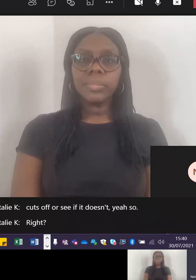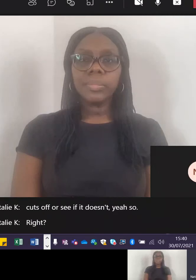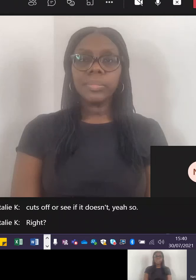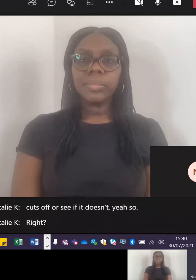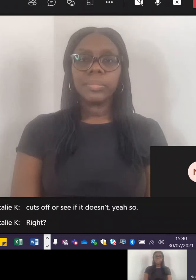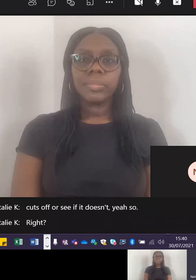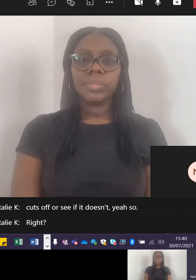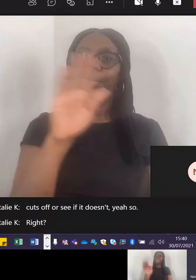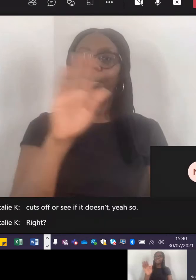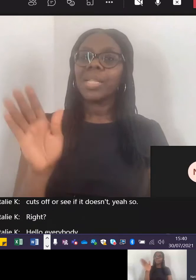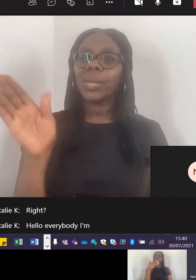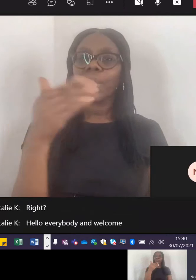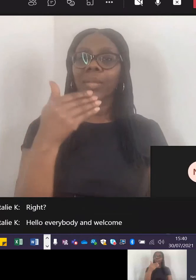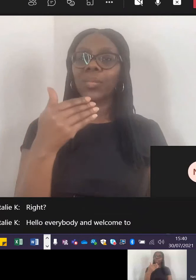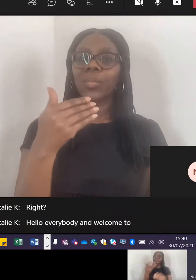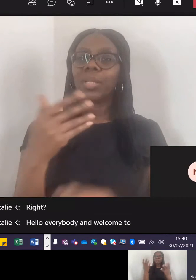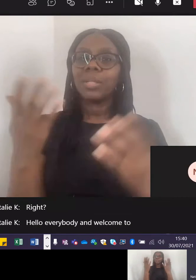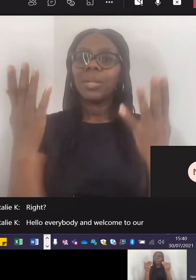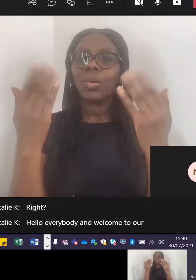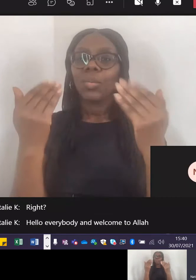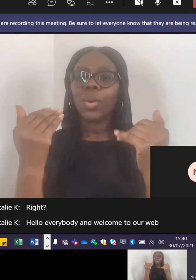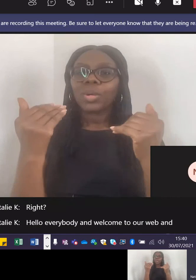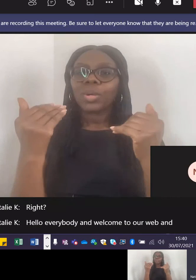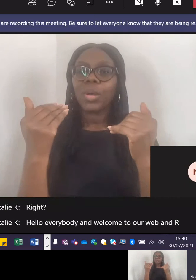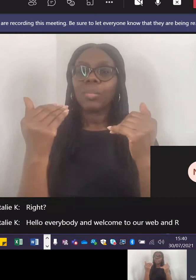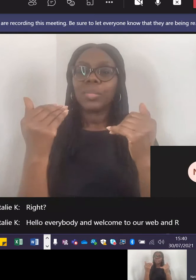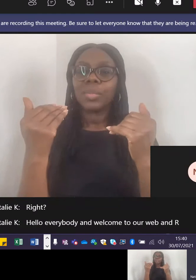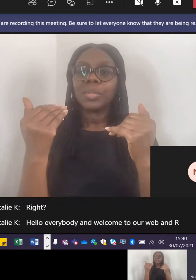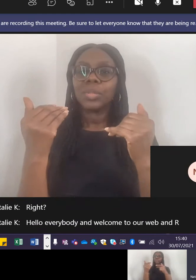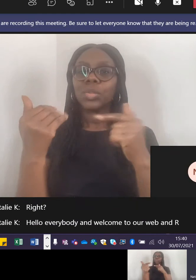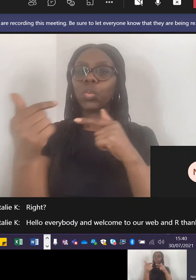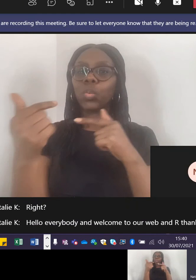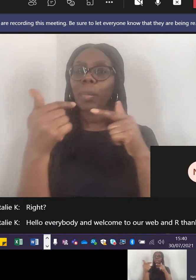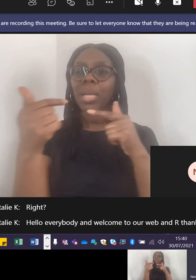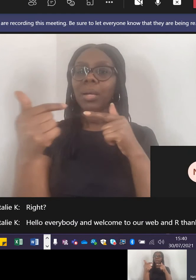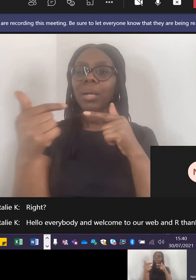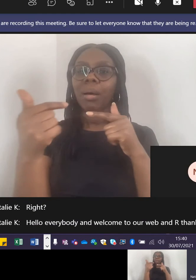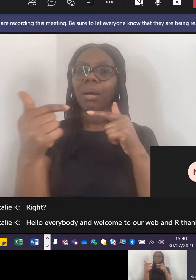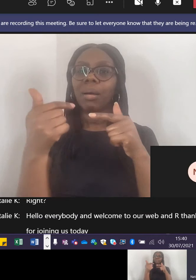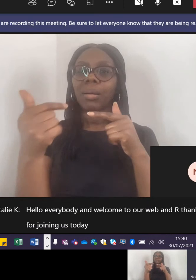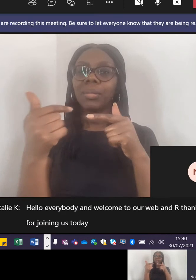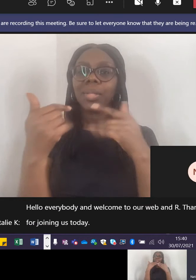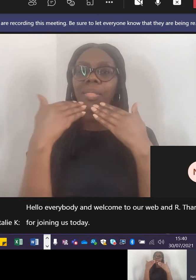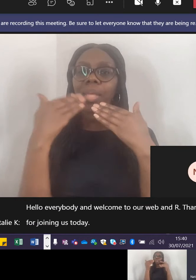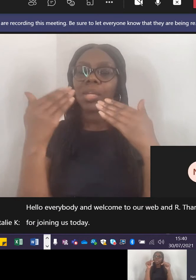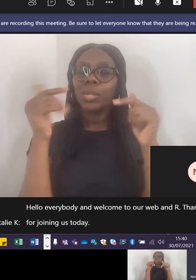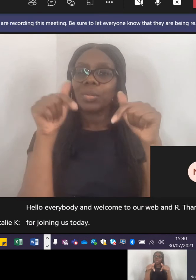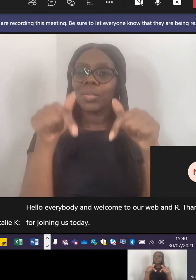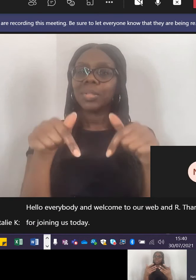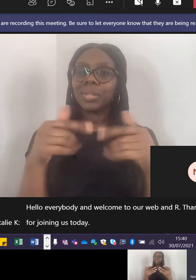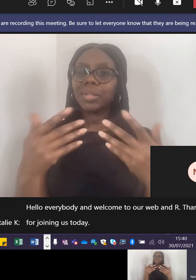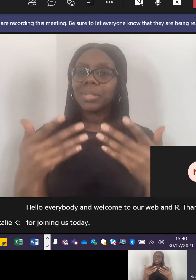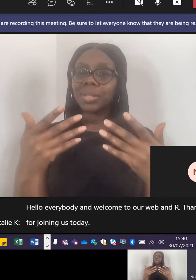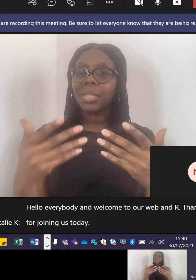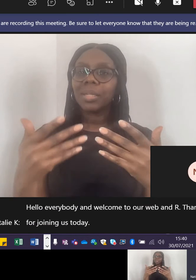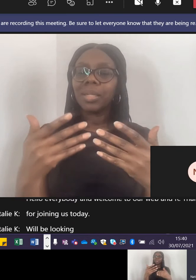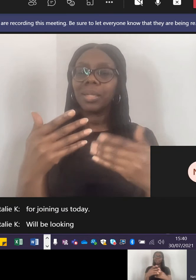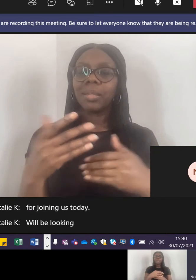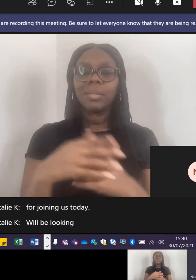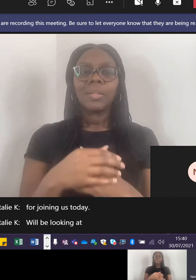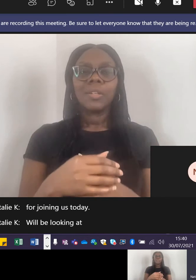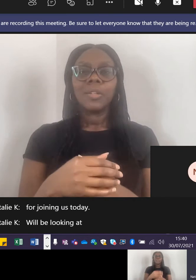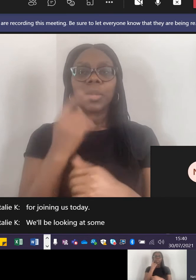Hello everybody and welcome to our webinar. Thank you for joining us today. We'll be looking